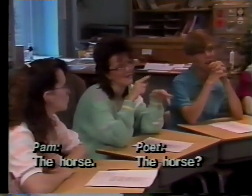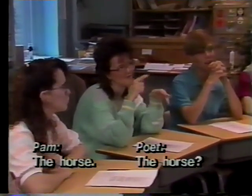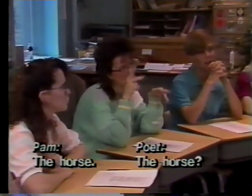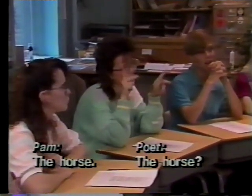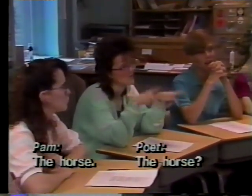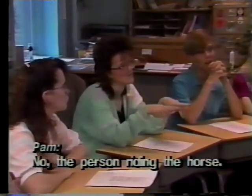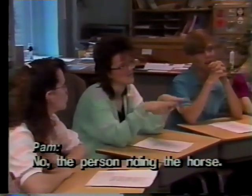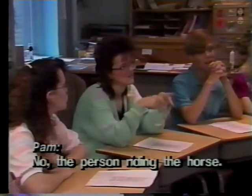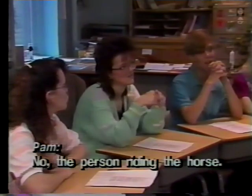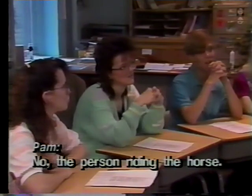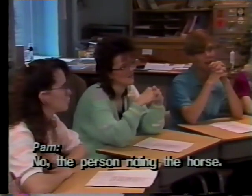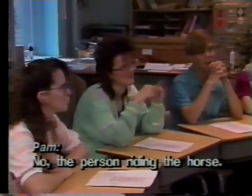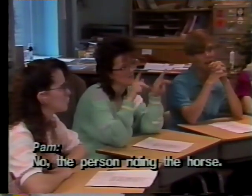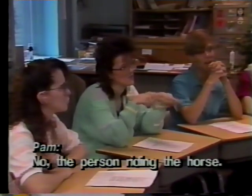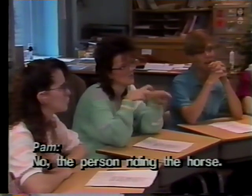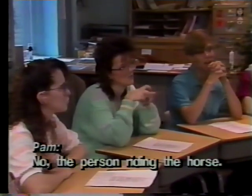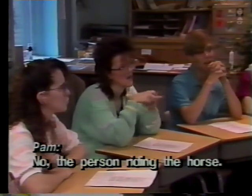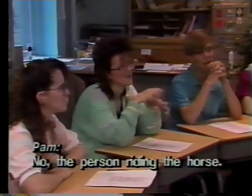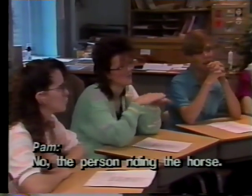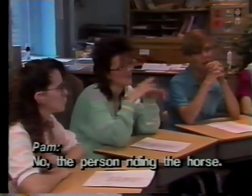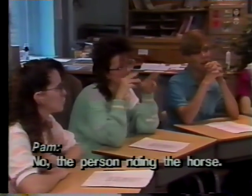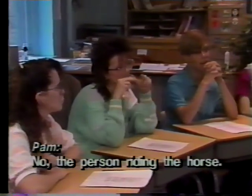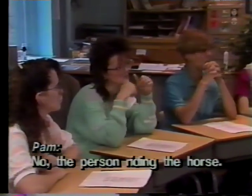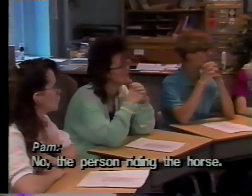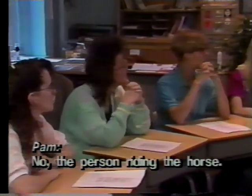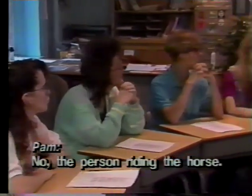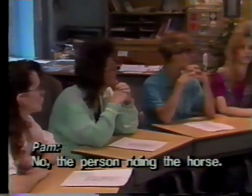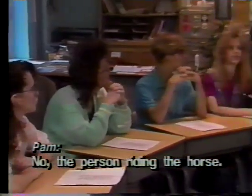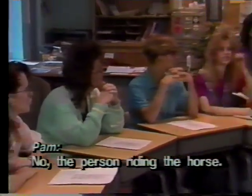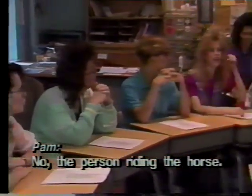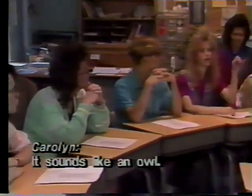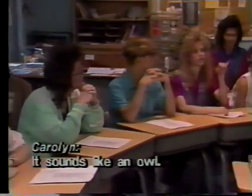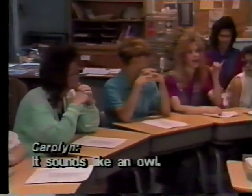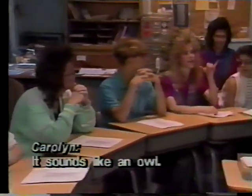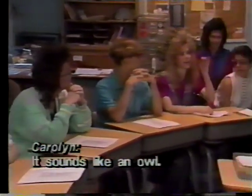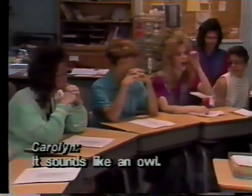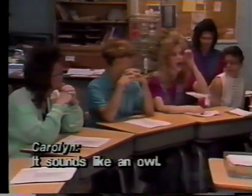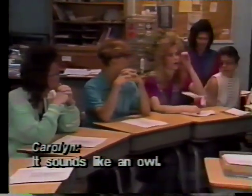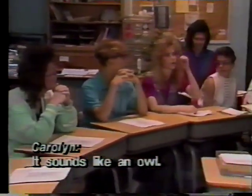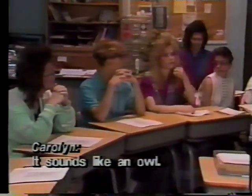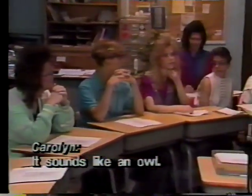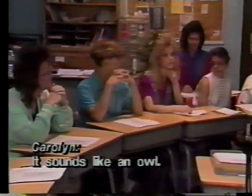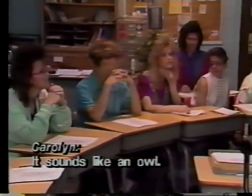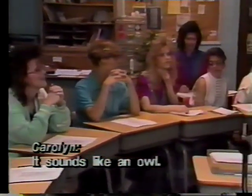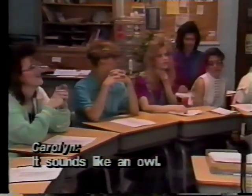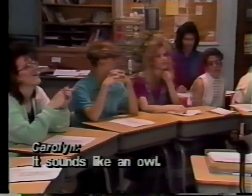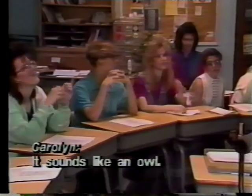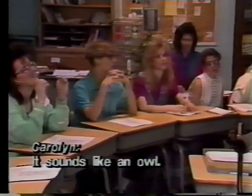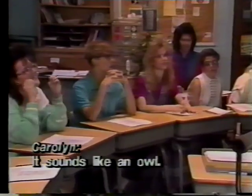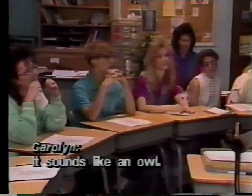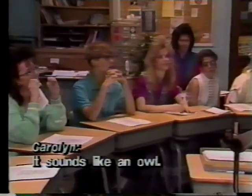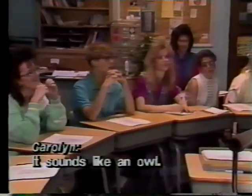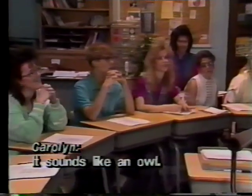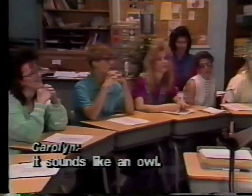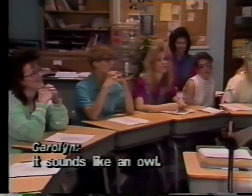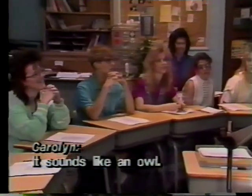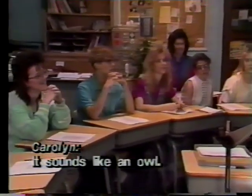The person. Person. No. Oh, I didn't say